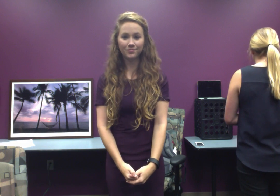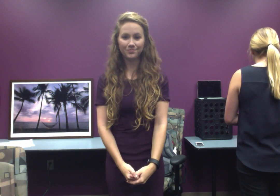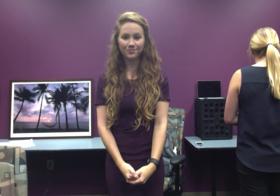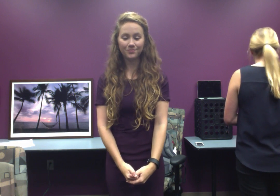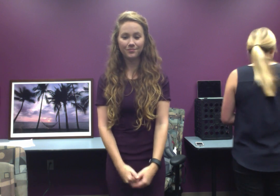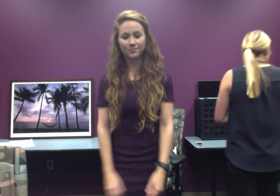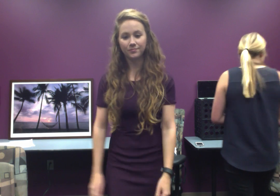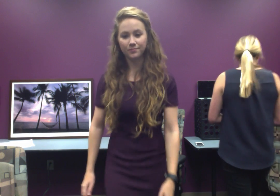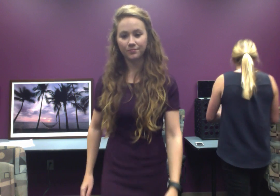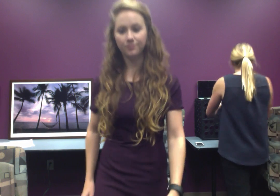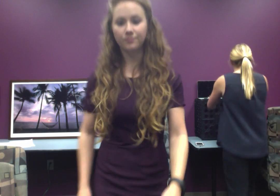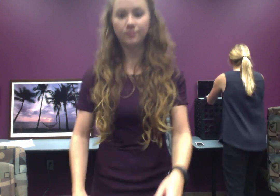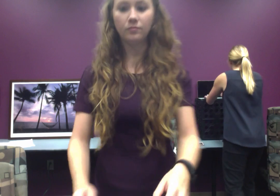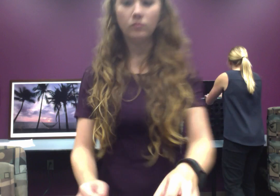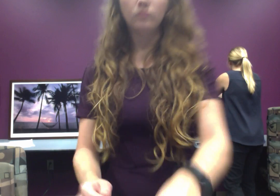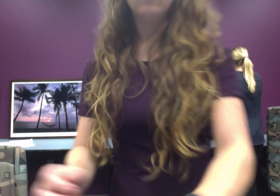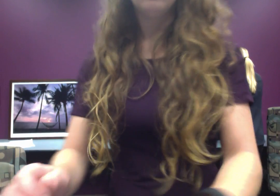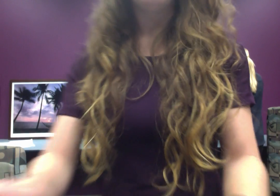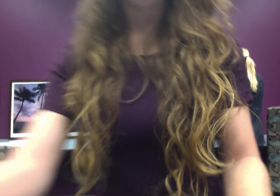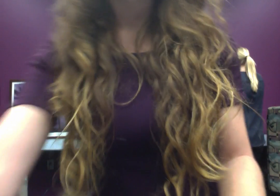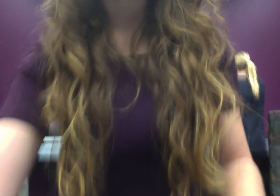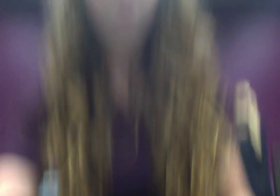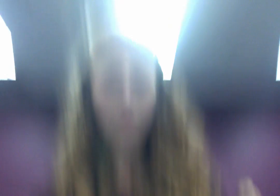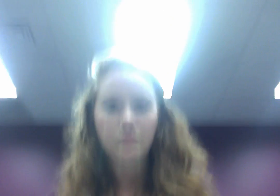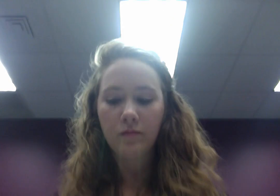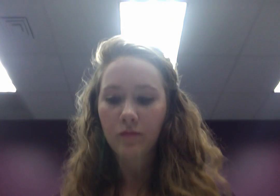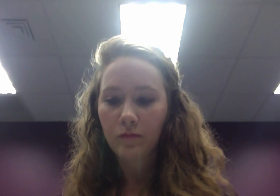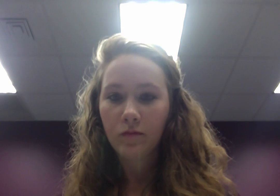Okay, you're good to go. So you're going to quickly do a